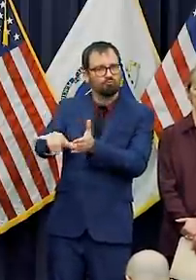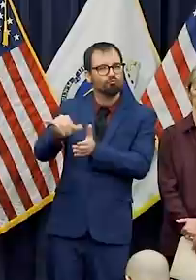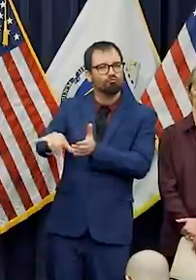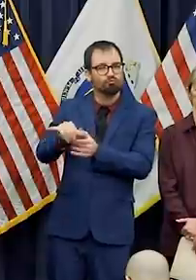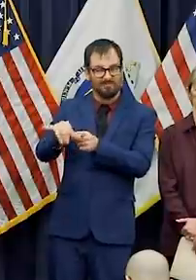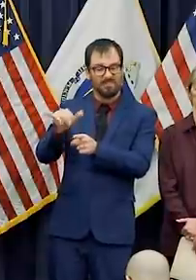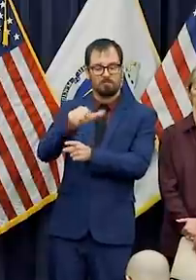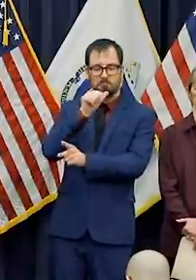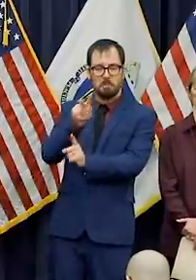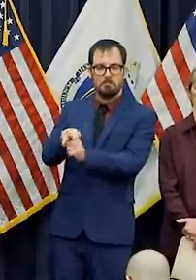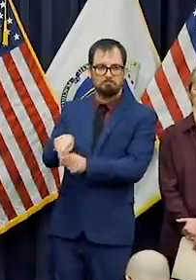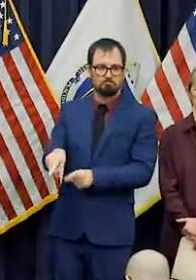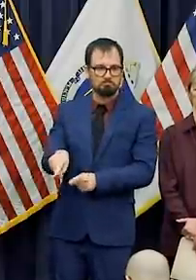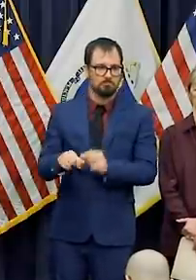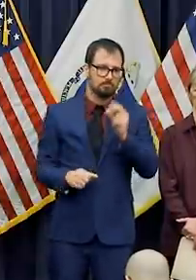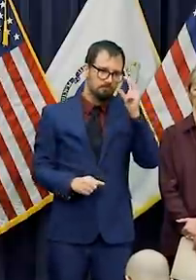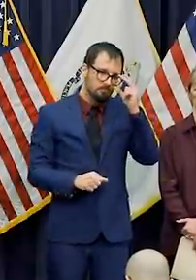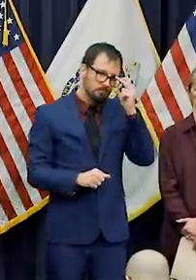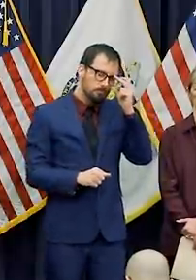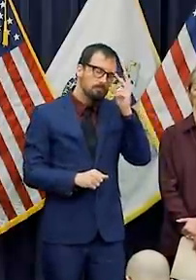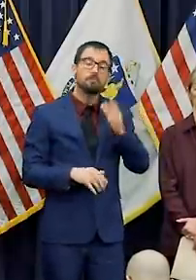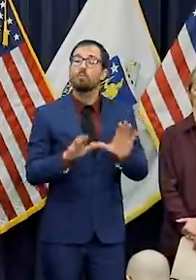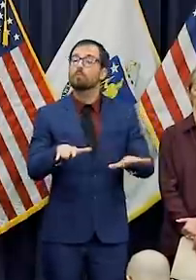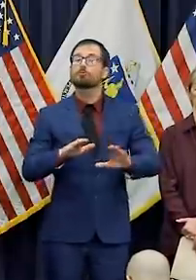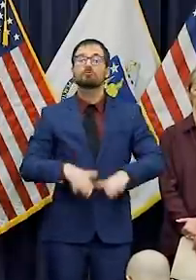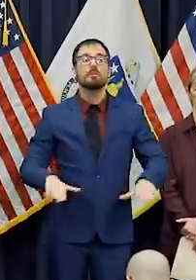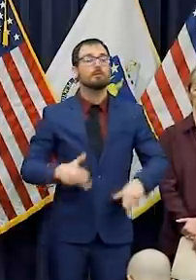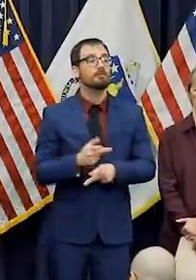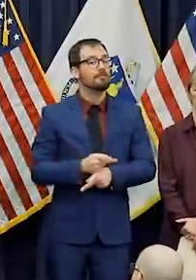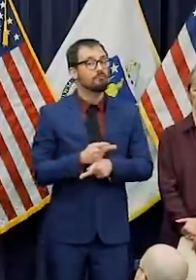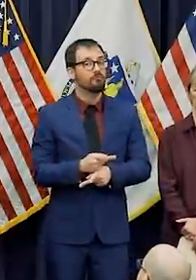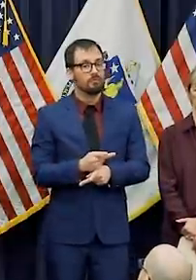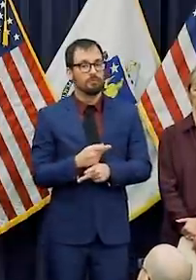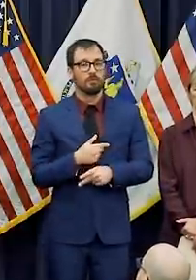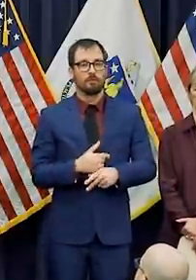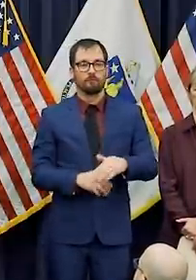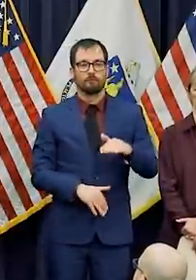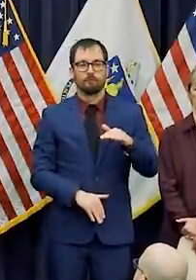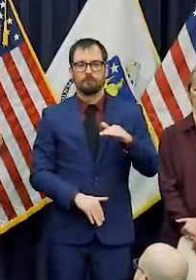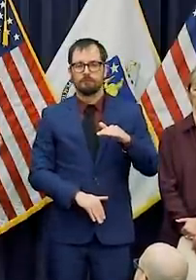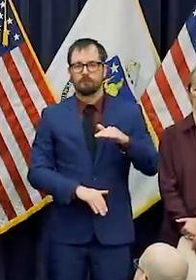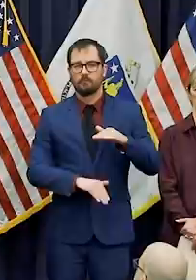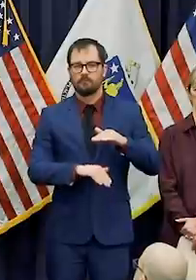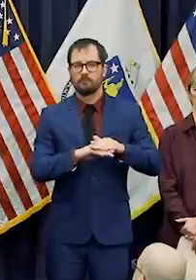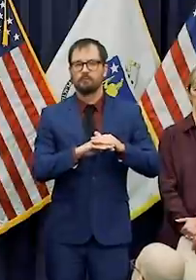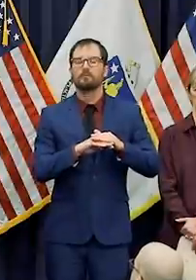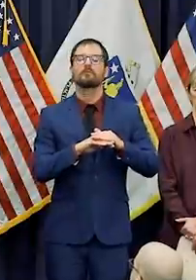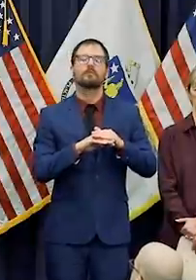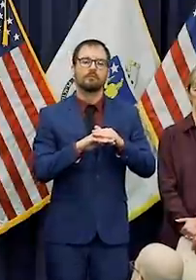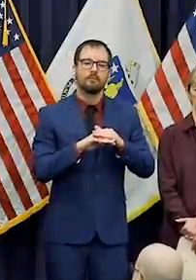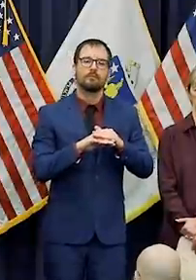of childcare capacity serving frontline healthcare workers and first responders across the state.